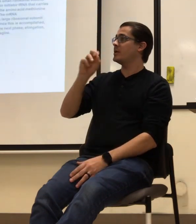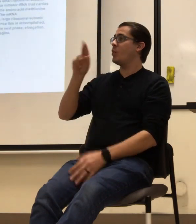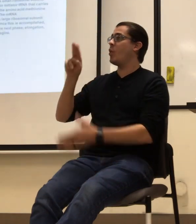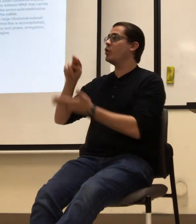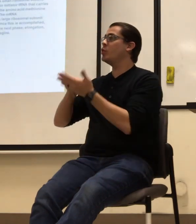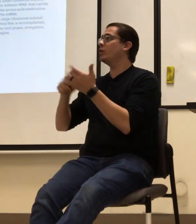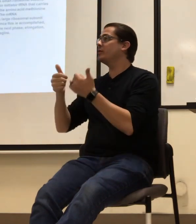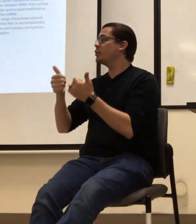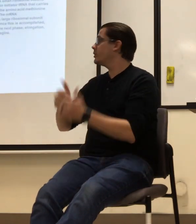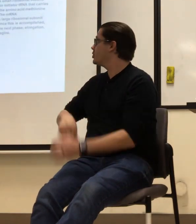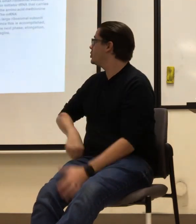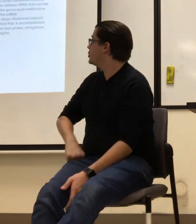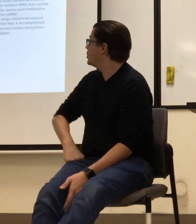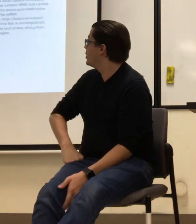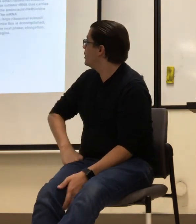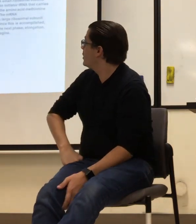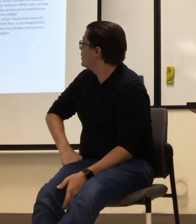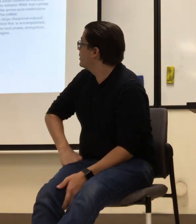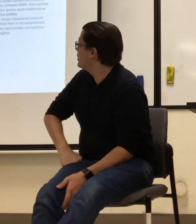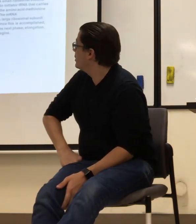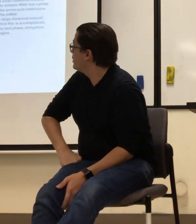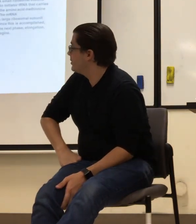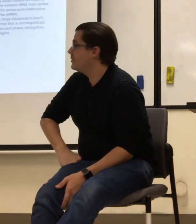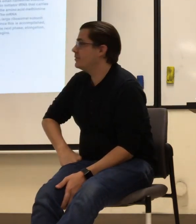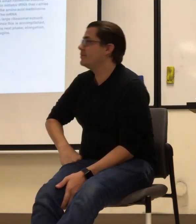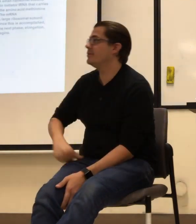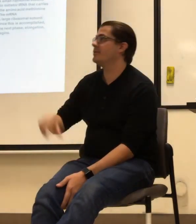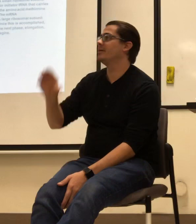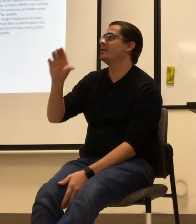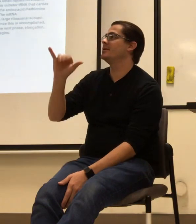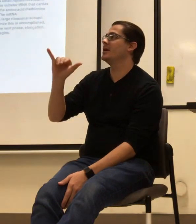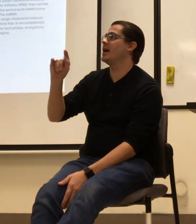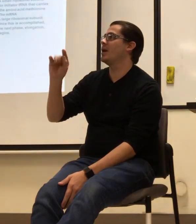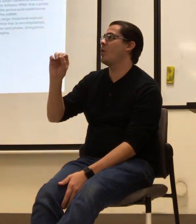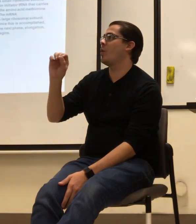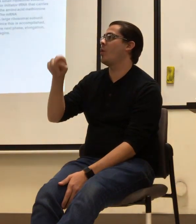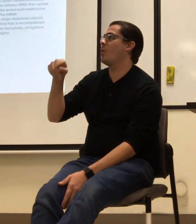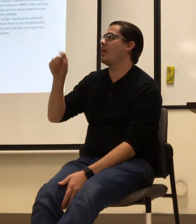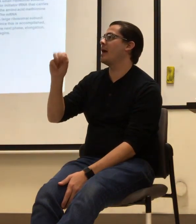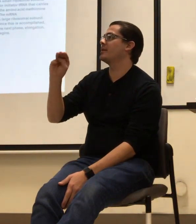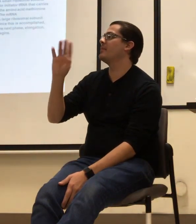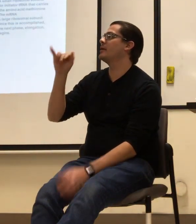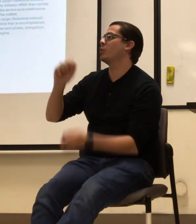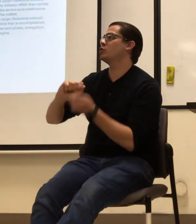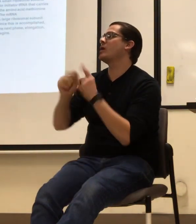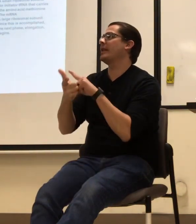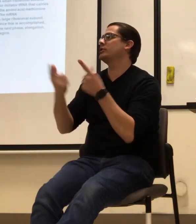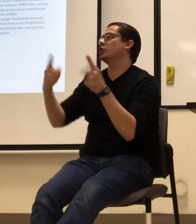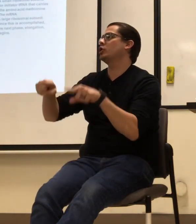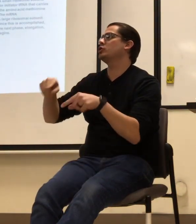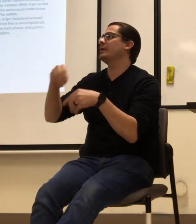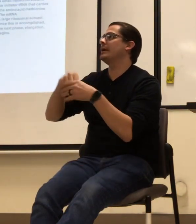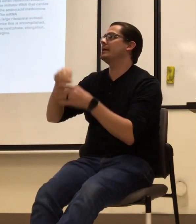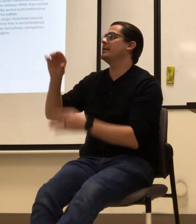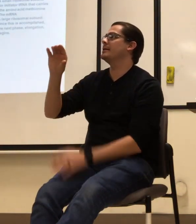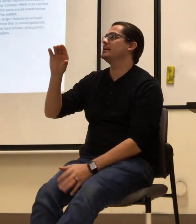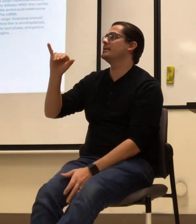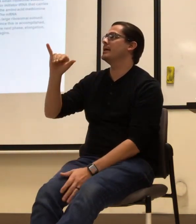nucleus? In the cytoplasm. That's where translation occurs.